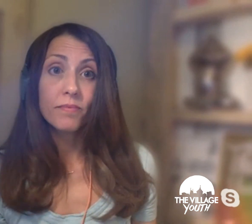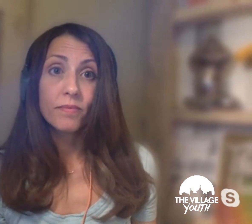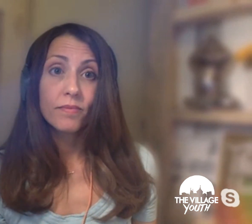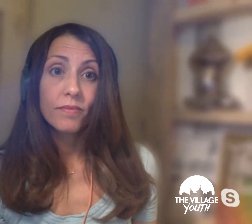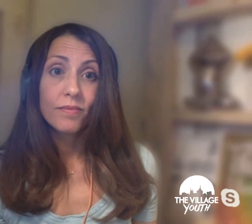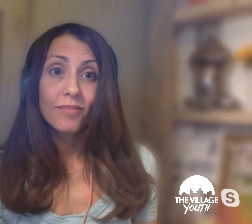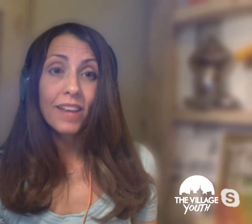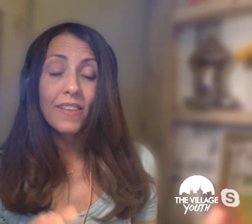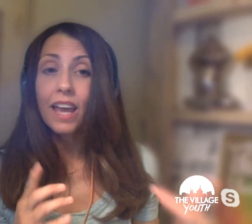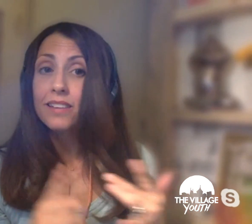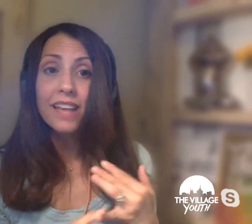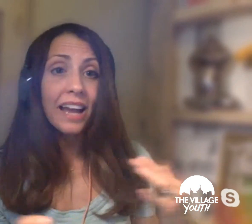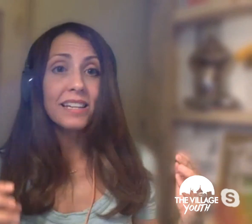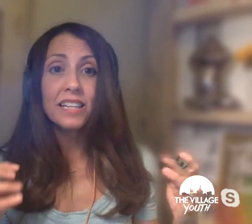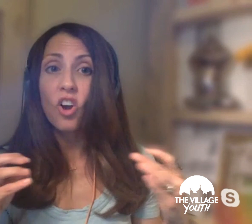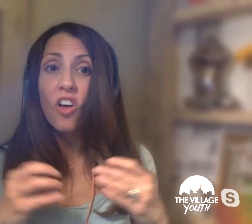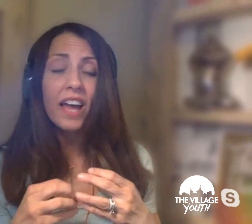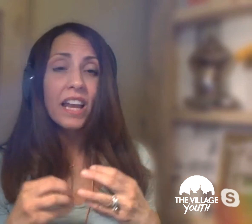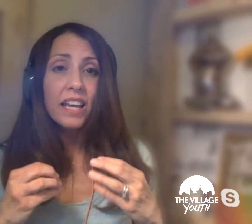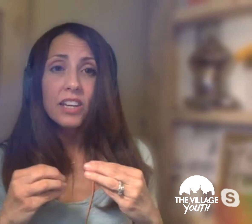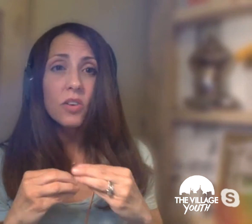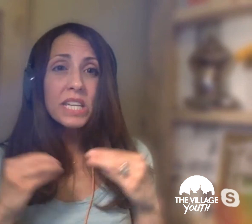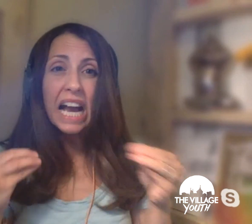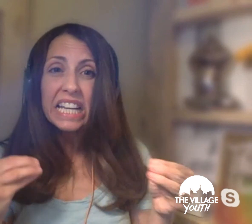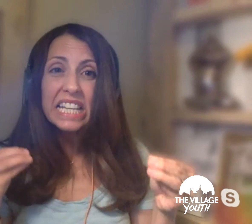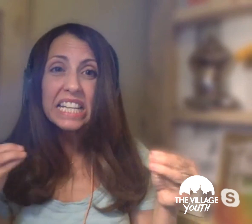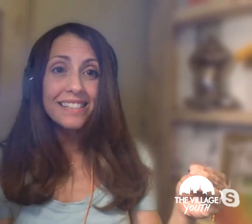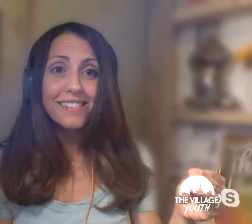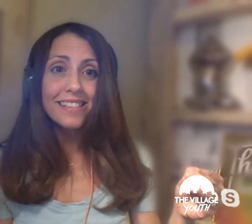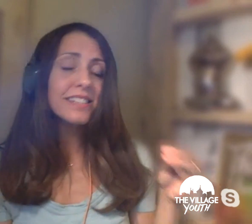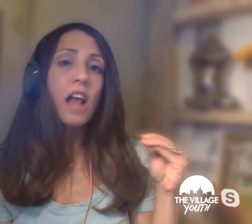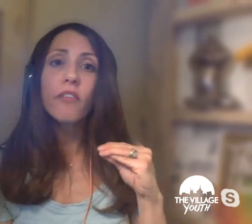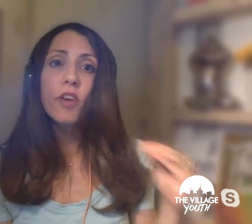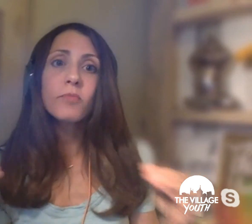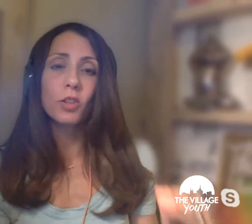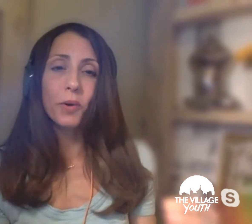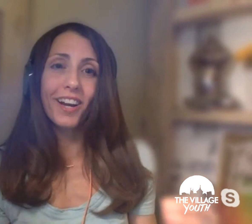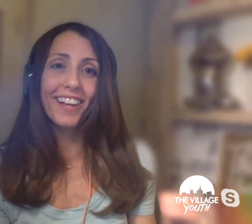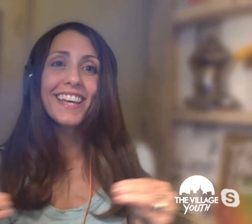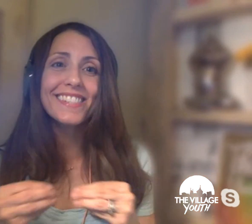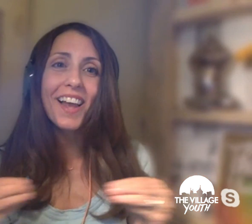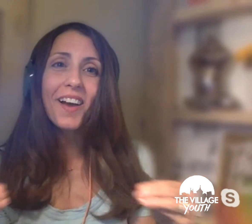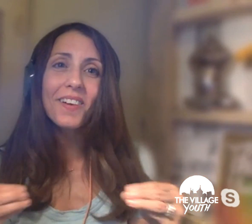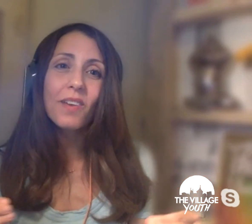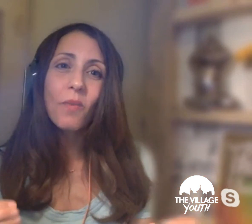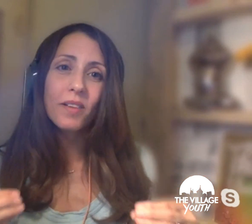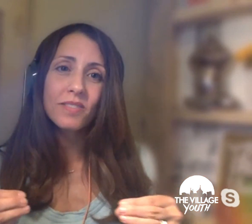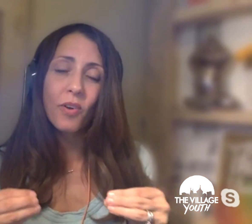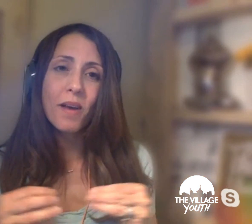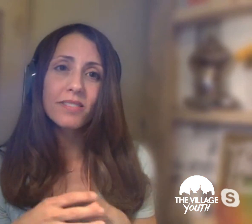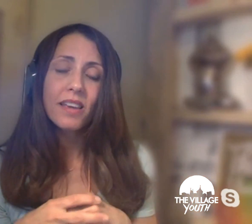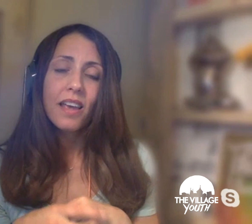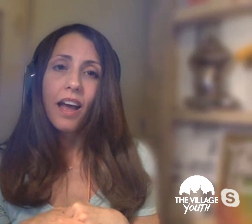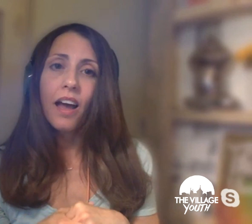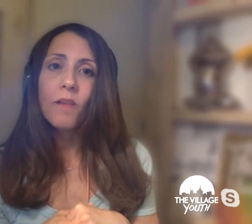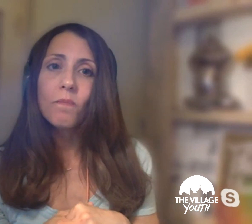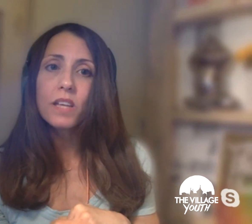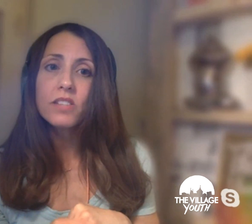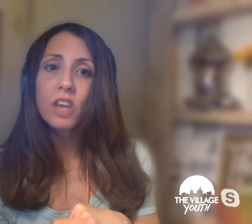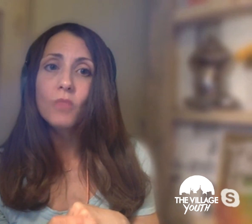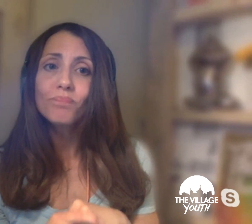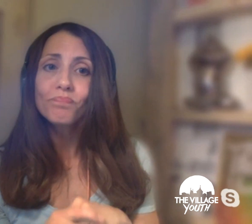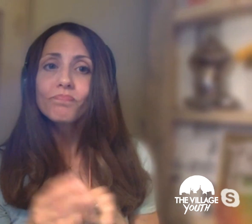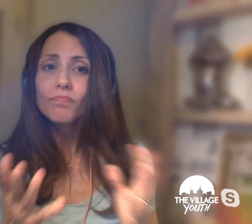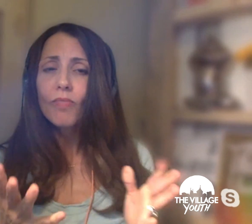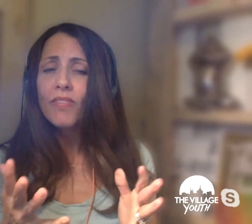him, right? Like, anxiety and all that, yuckiness is not from the Lord. And that's not what he wants from us. Yeah.